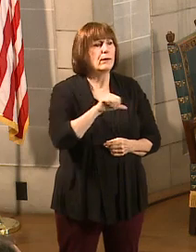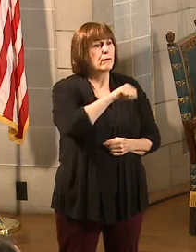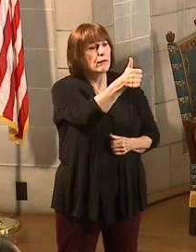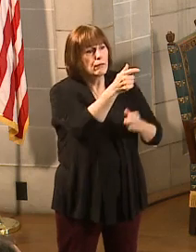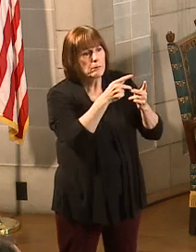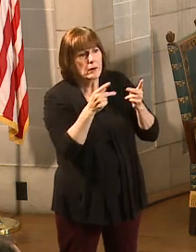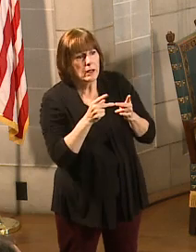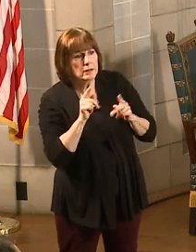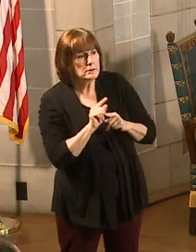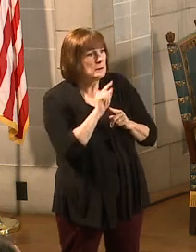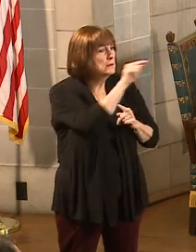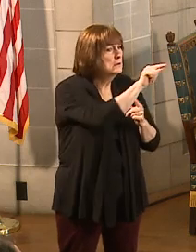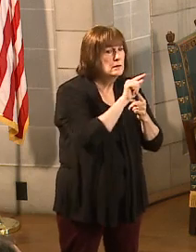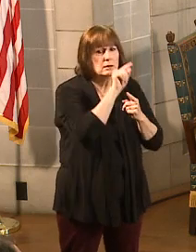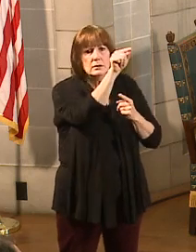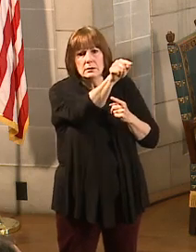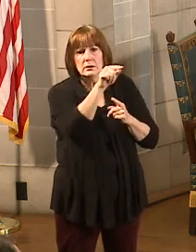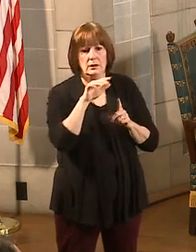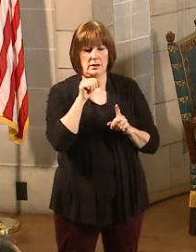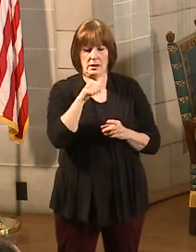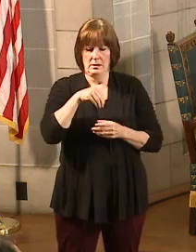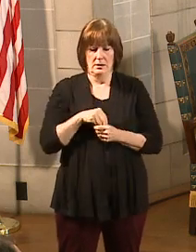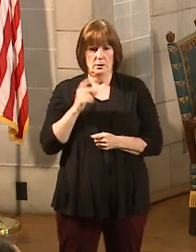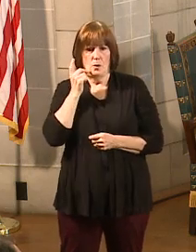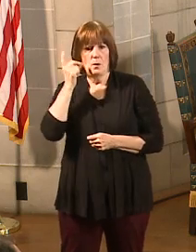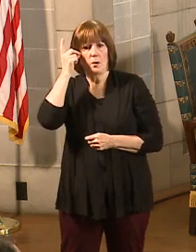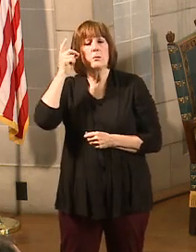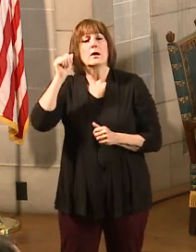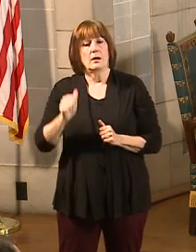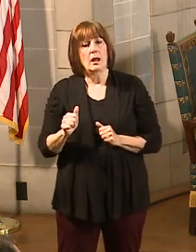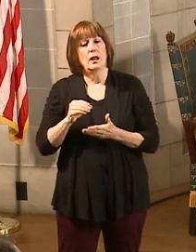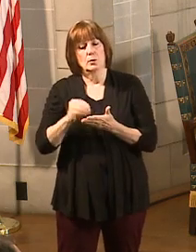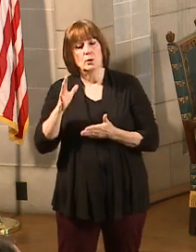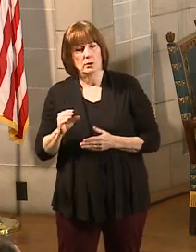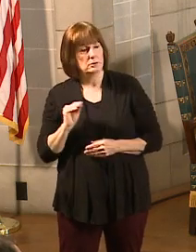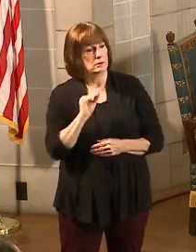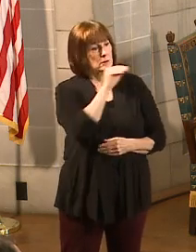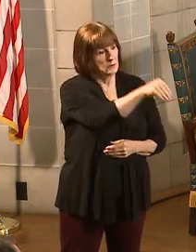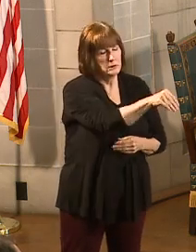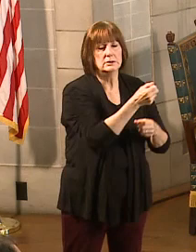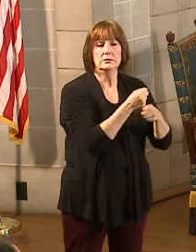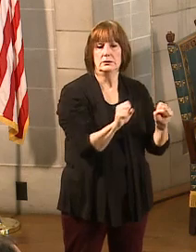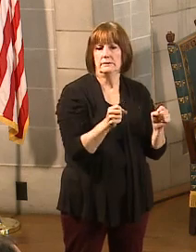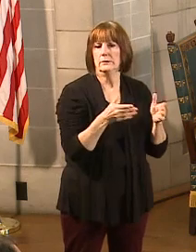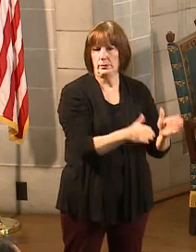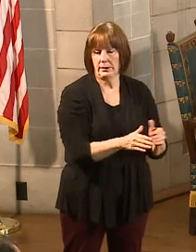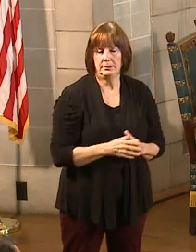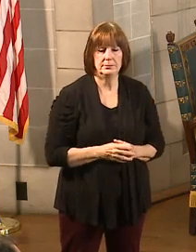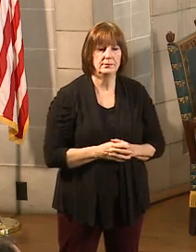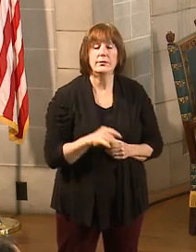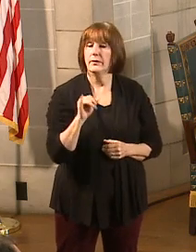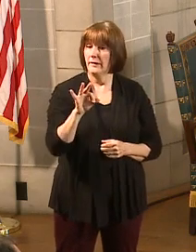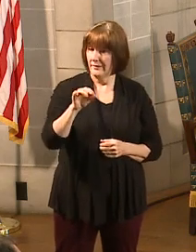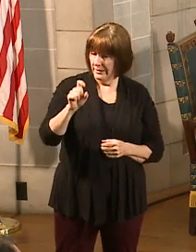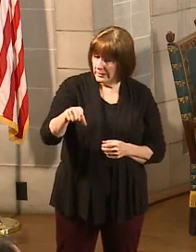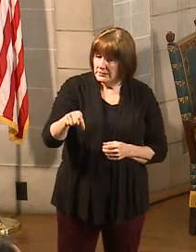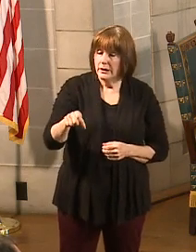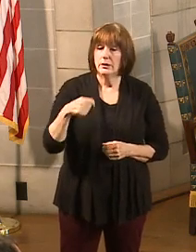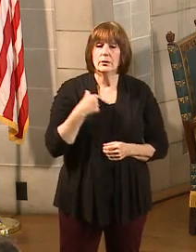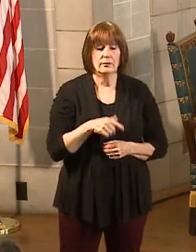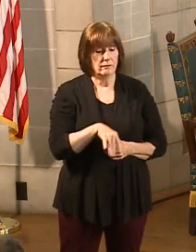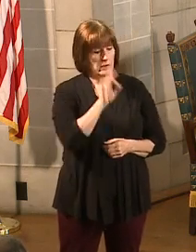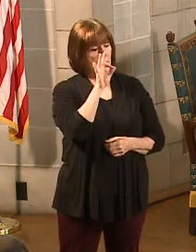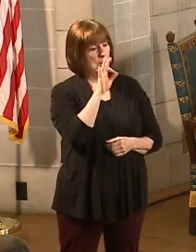places outside of our dormitory environment where we might be able to place students and place them safely. And if necessary, we have